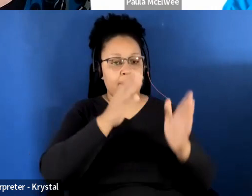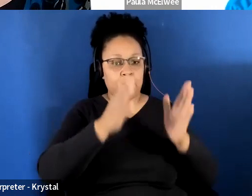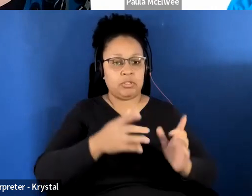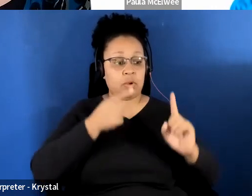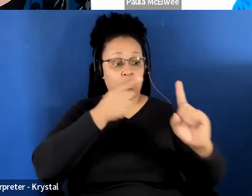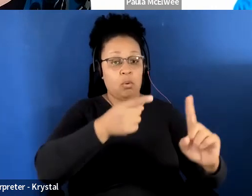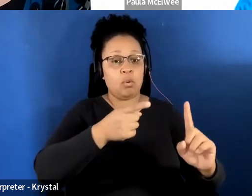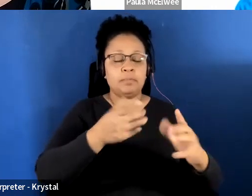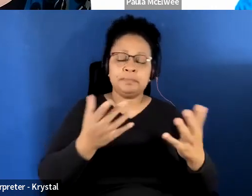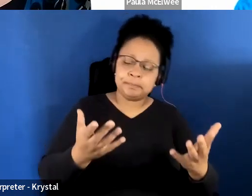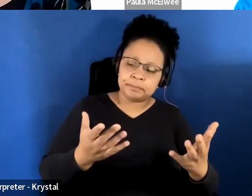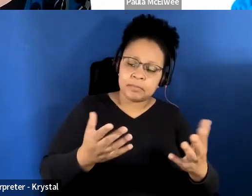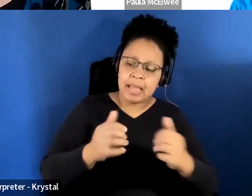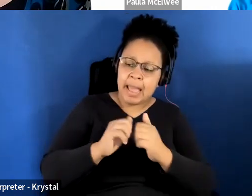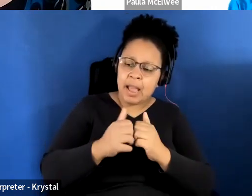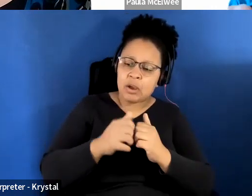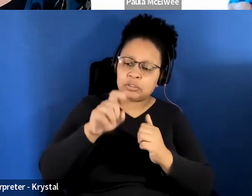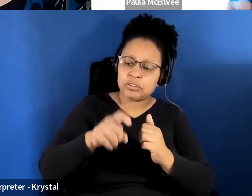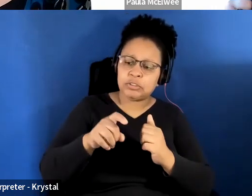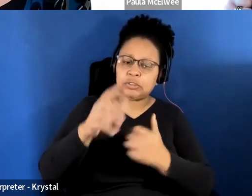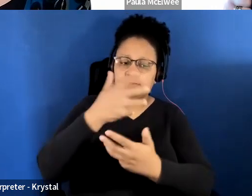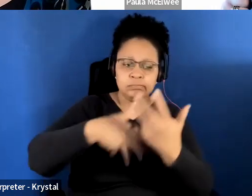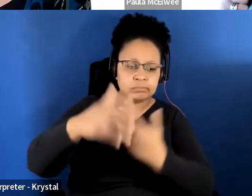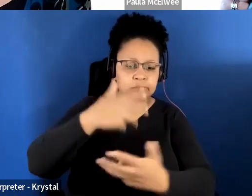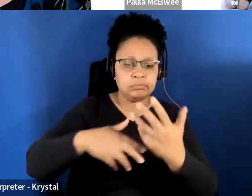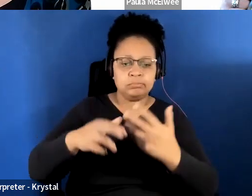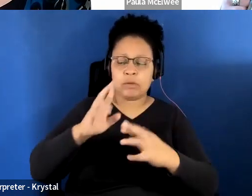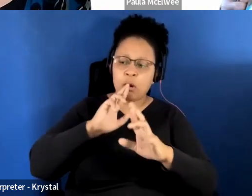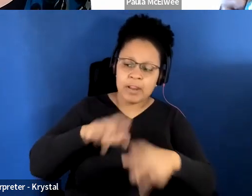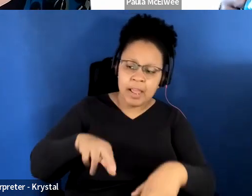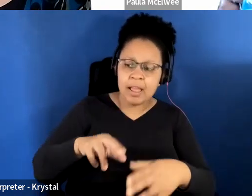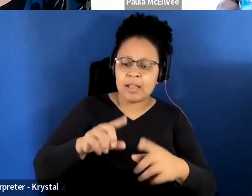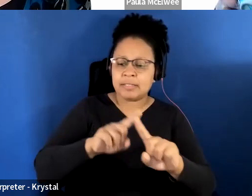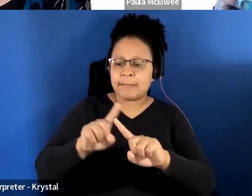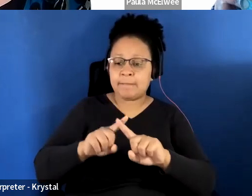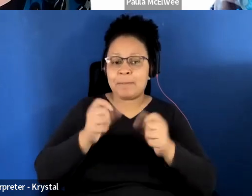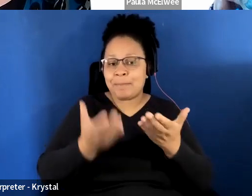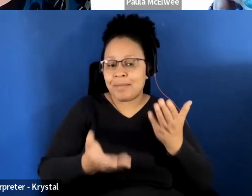about how to react or interact or how this ought to look.